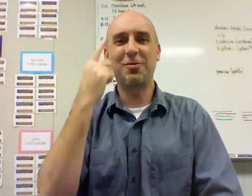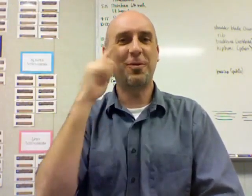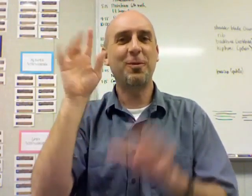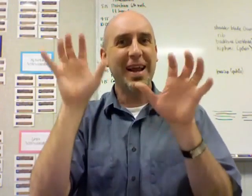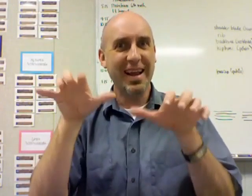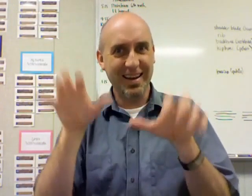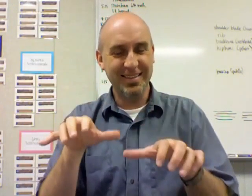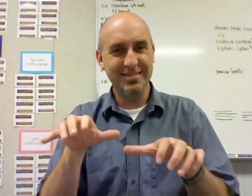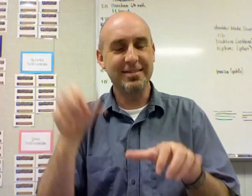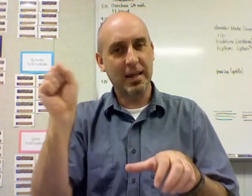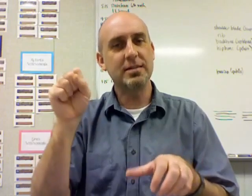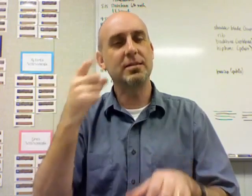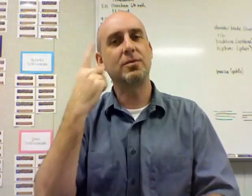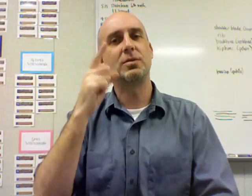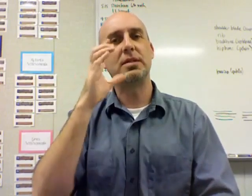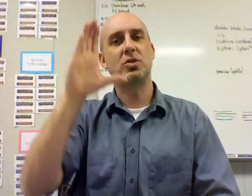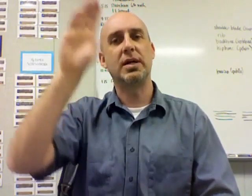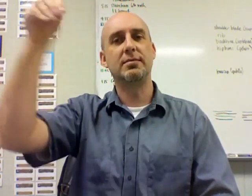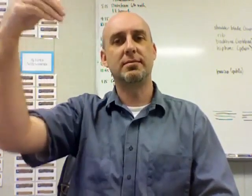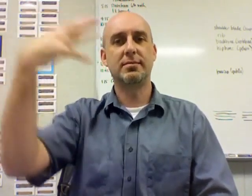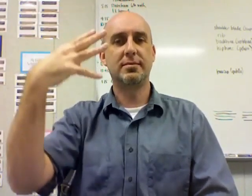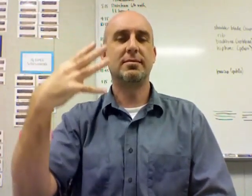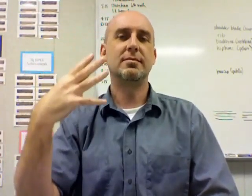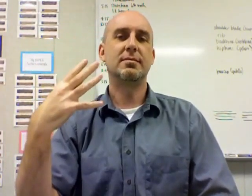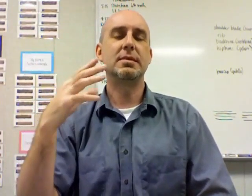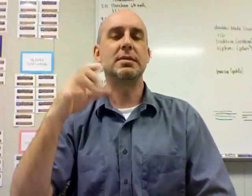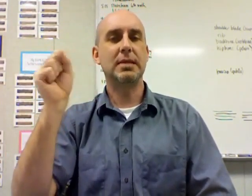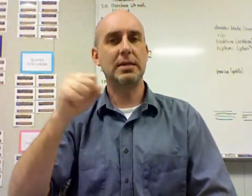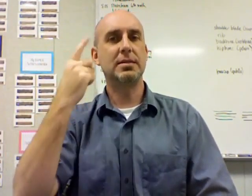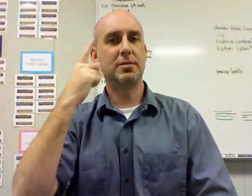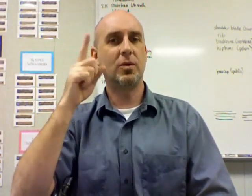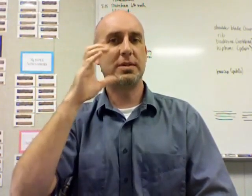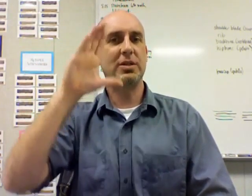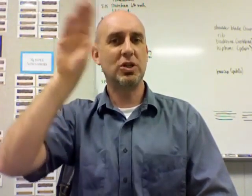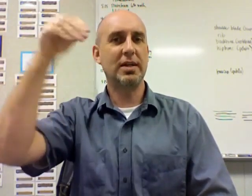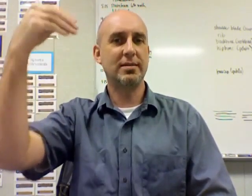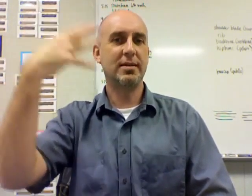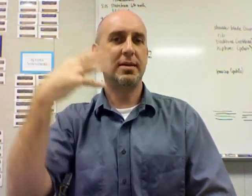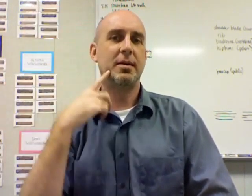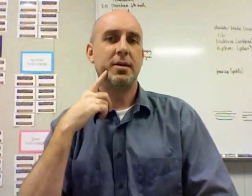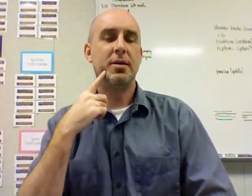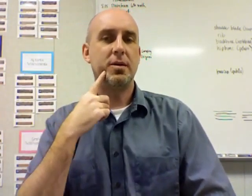for rain. Yes, it's for sunshine. Yes, it's for sunshine. Okay,